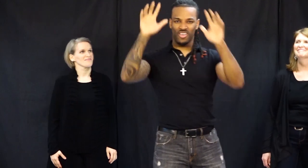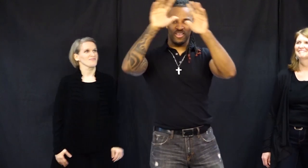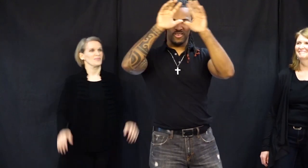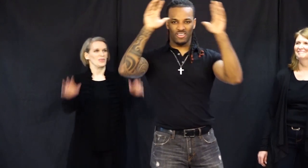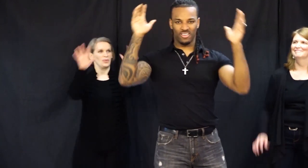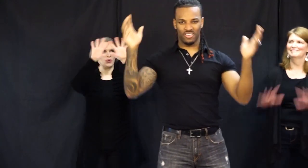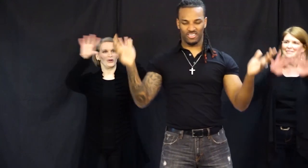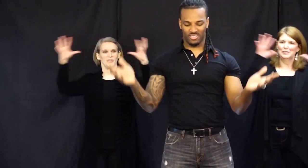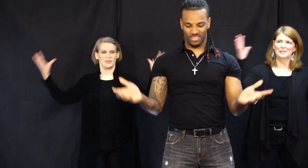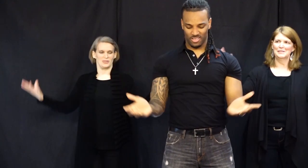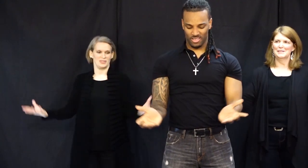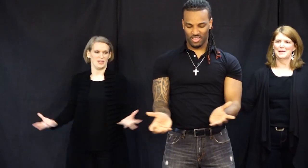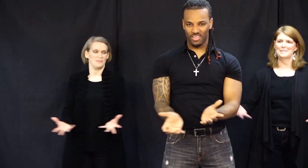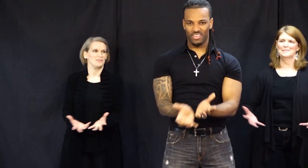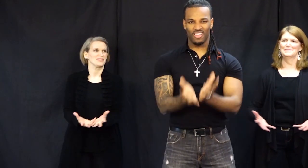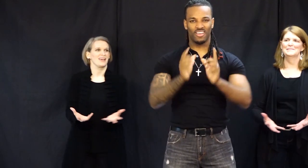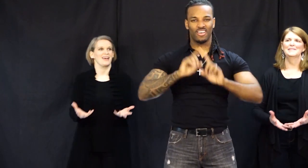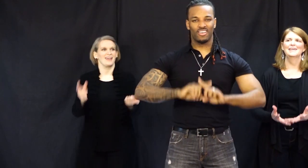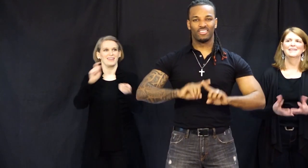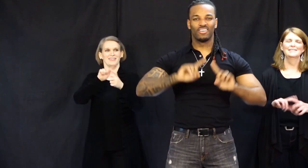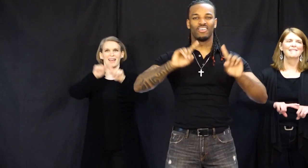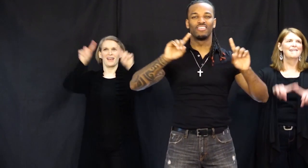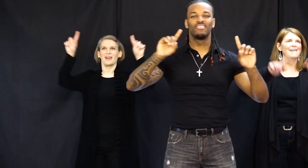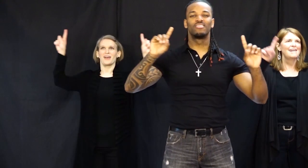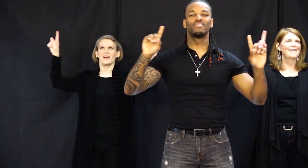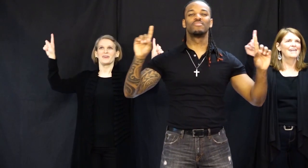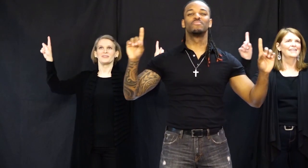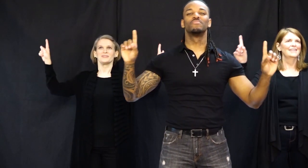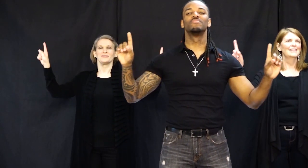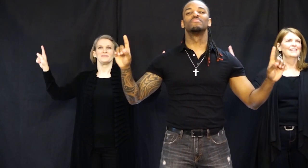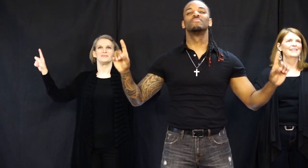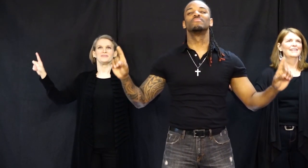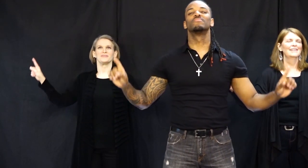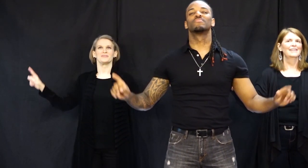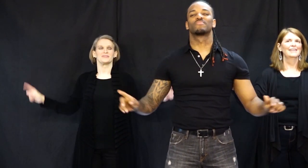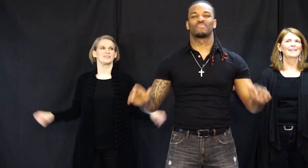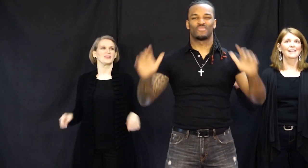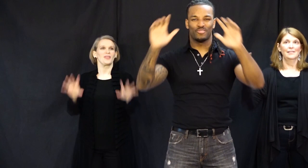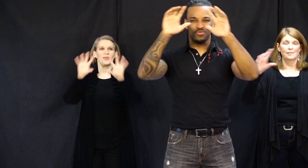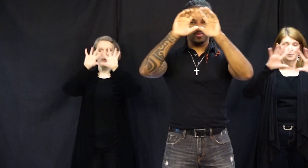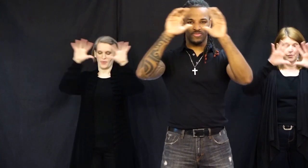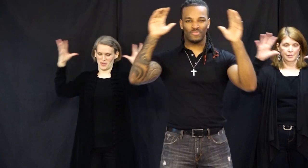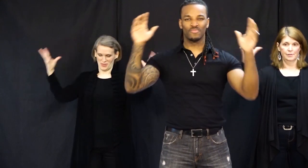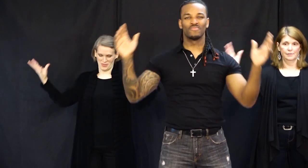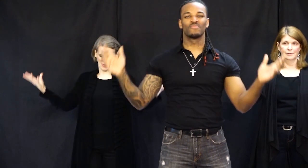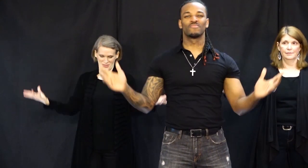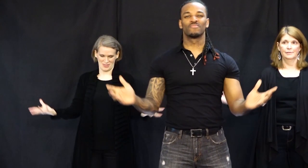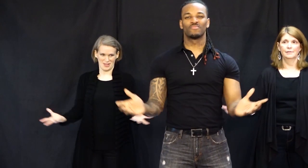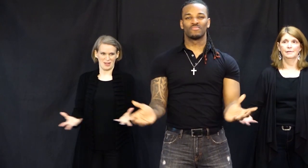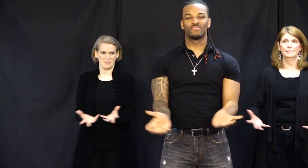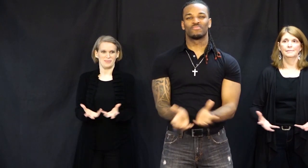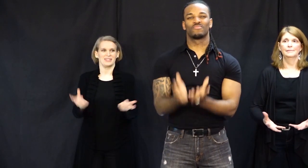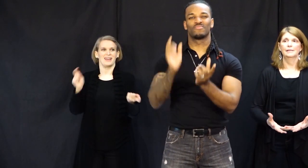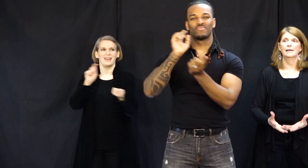The world turned upside down. The world turned